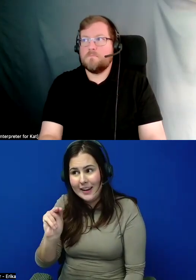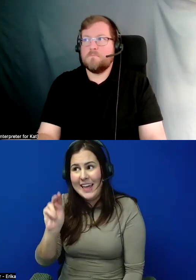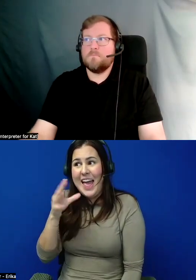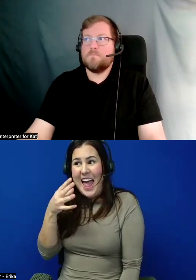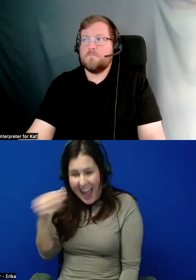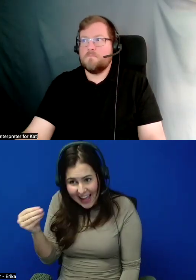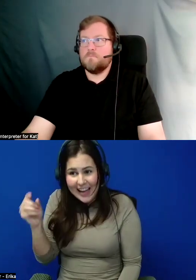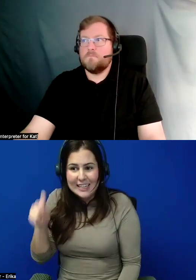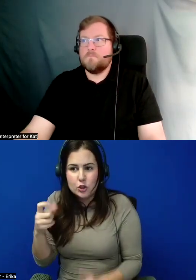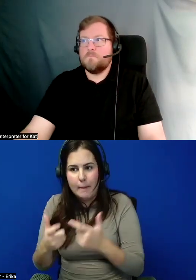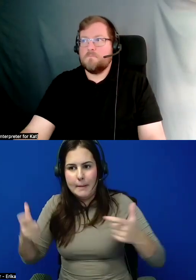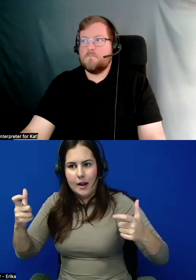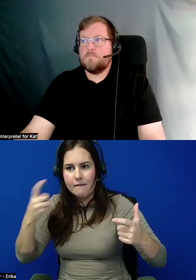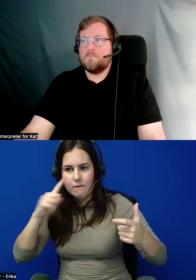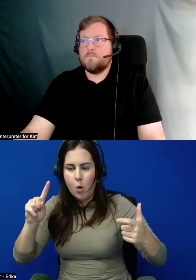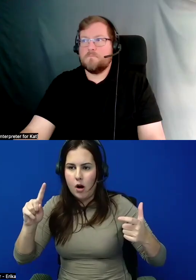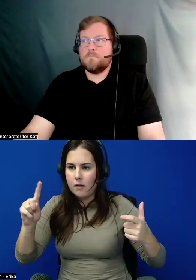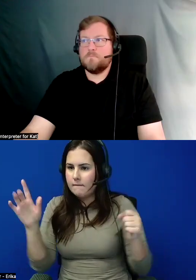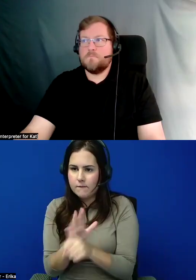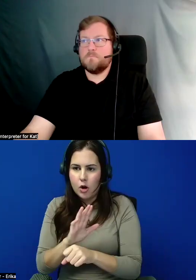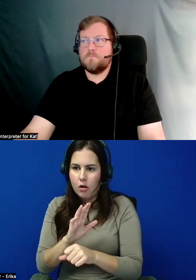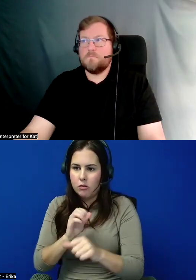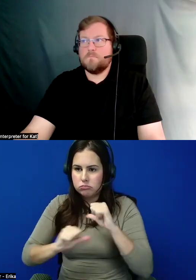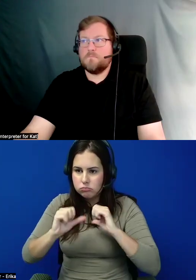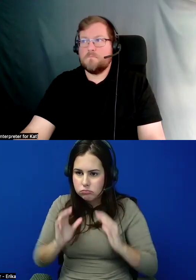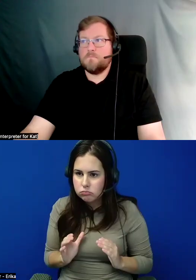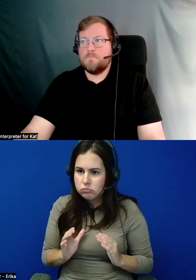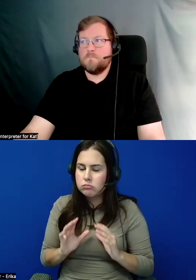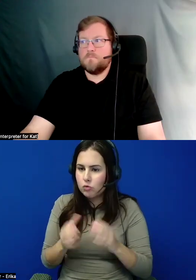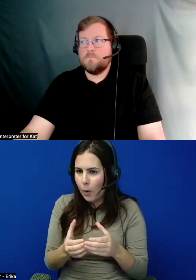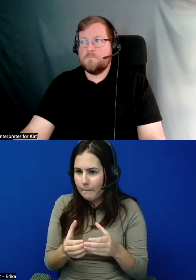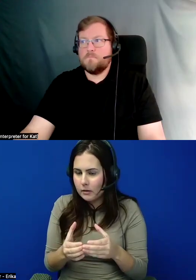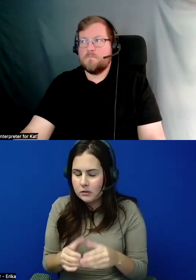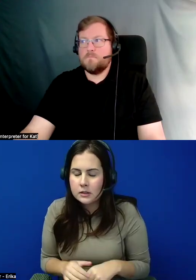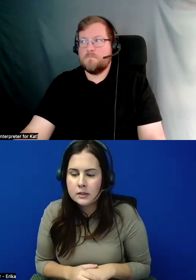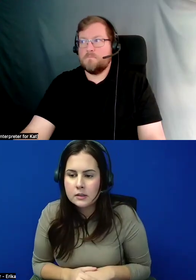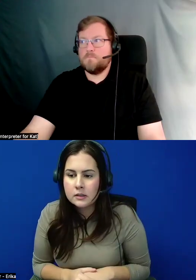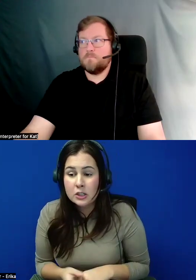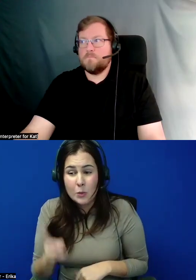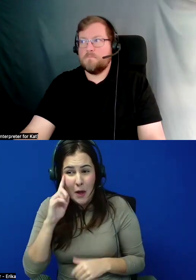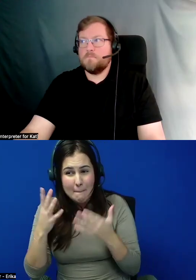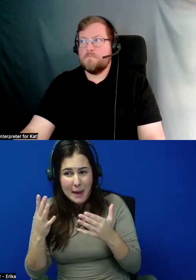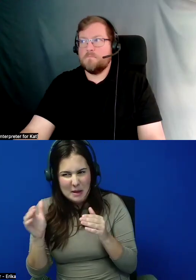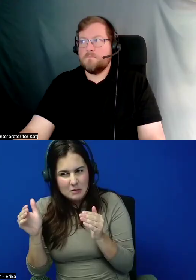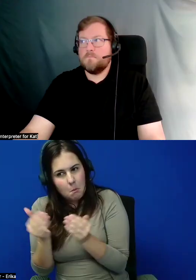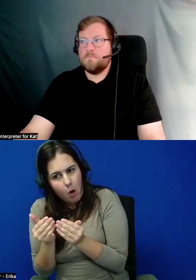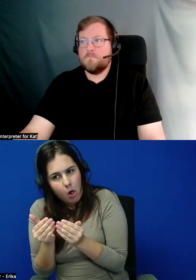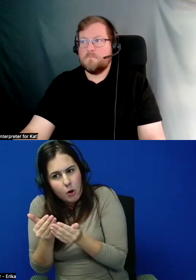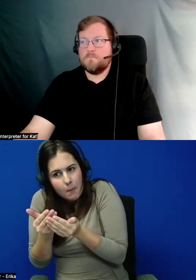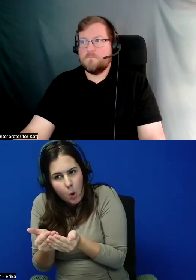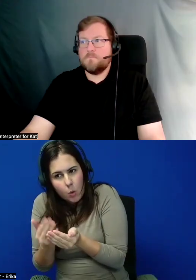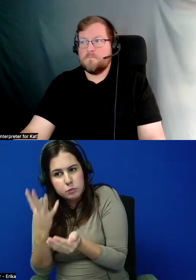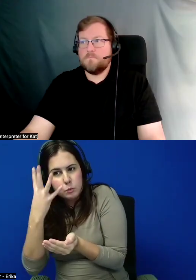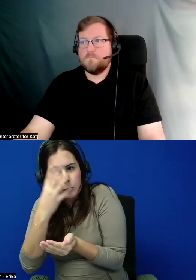because the other way to do it, which we looked at, was to get a smaller, prettier boat, um,